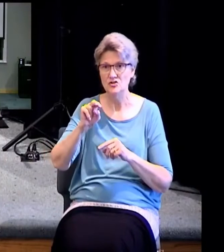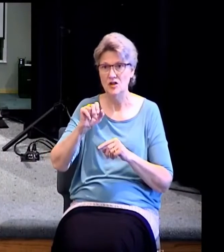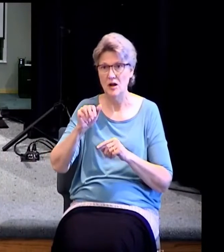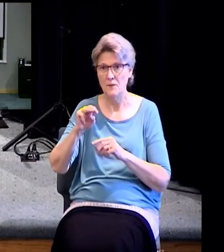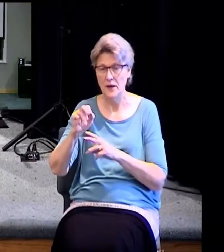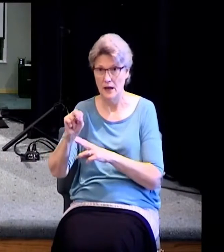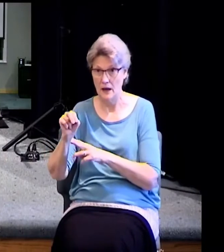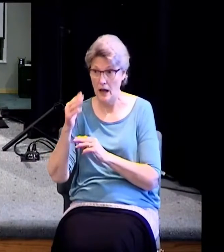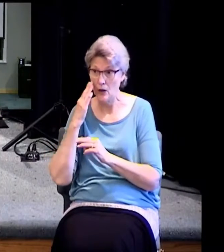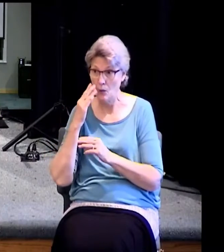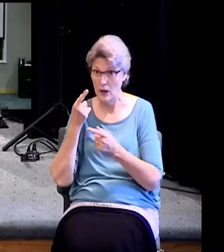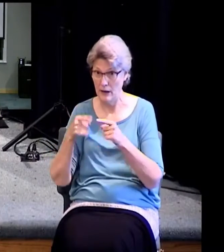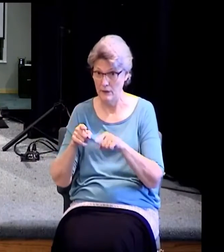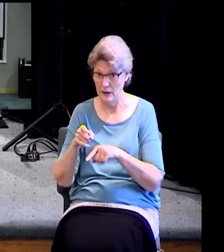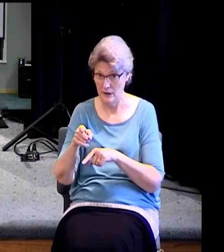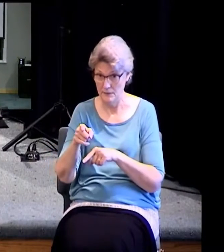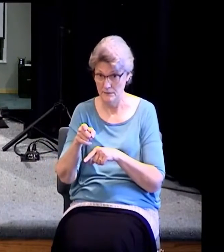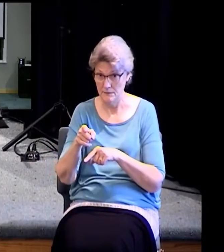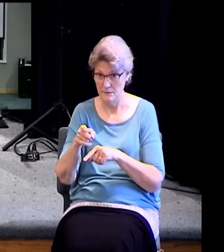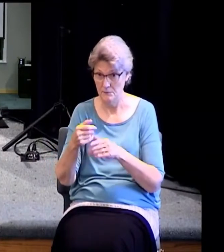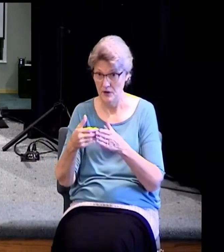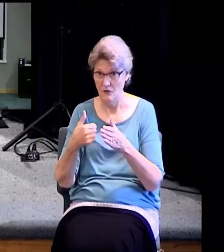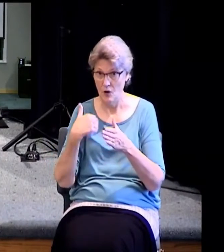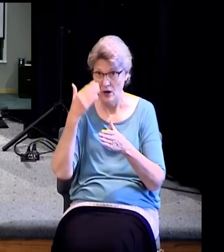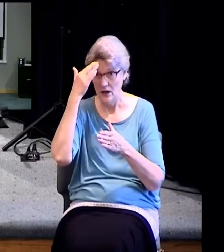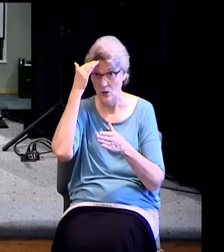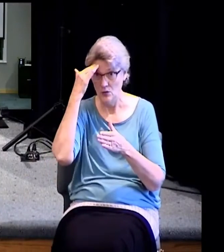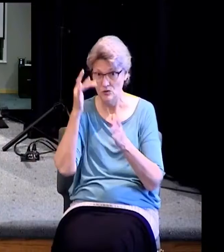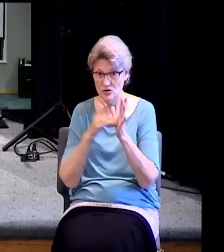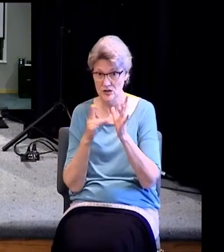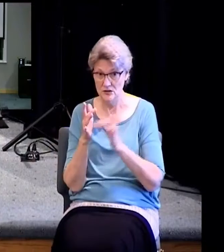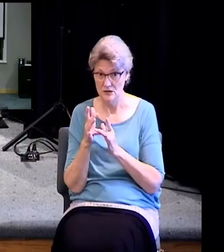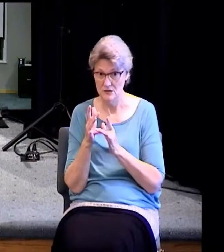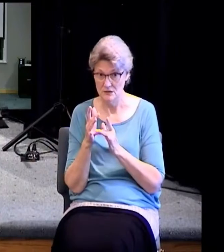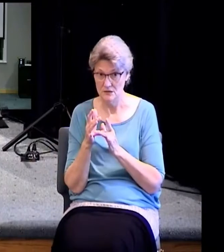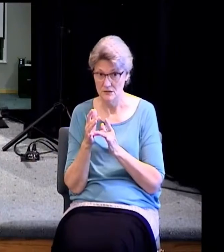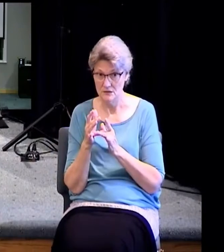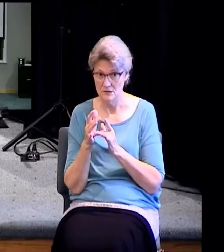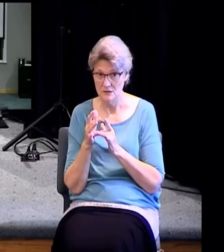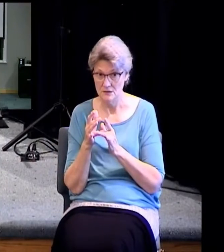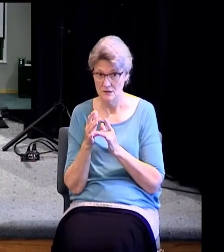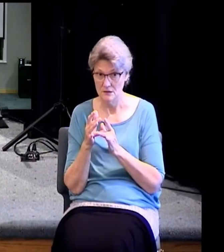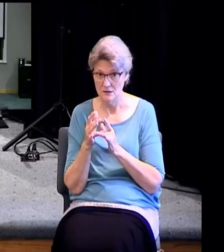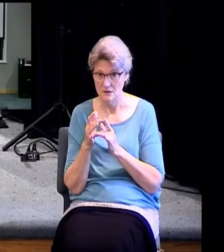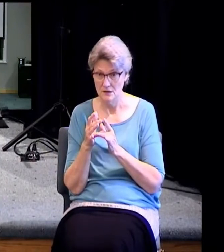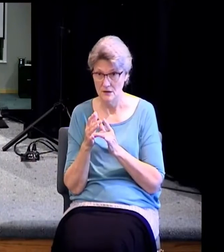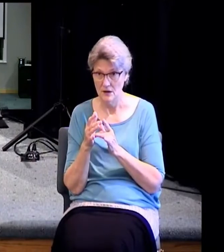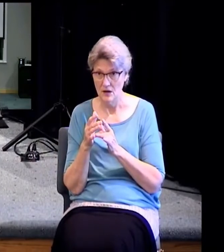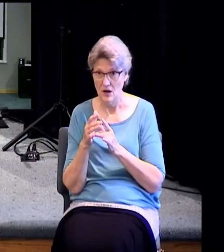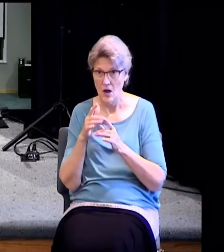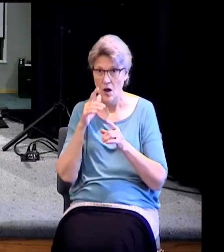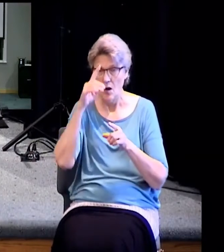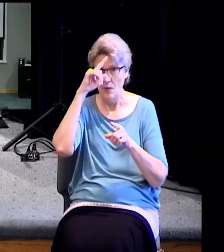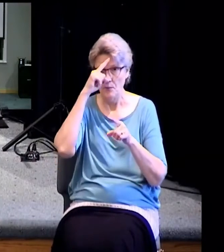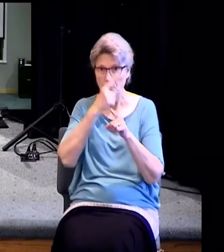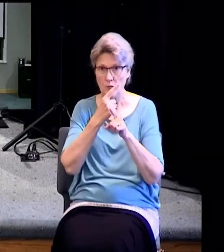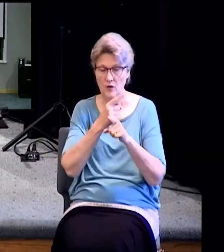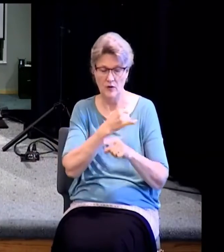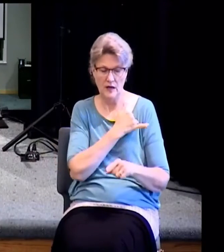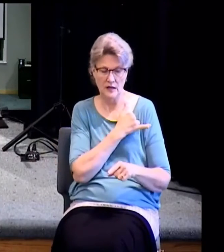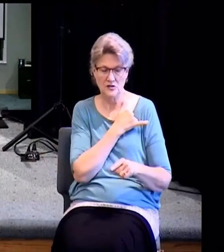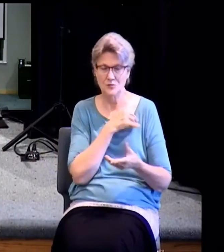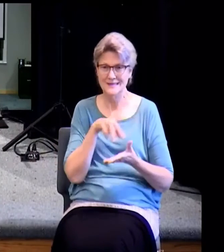I know what happened to him before he even knew who Jesus was. Brother Jantz was standing there